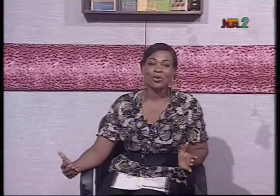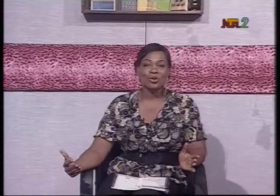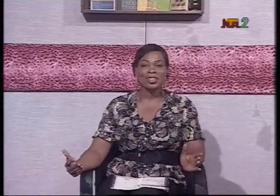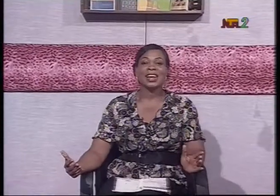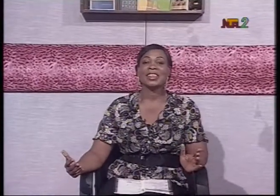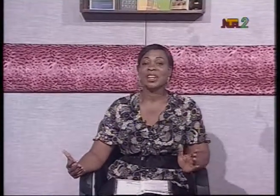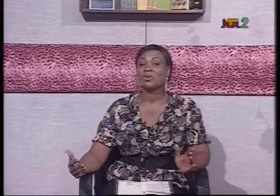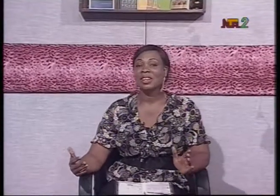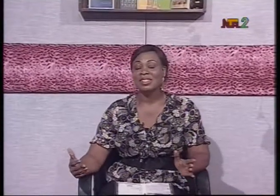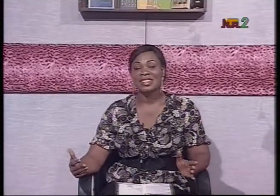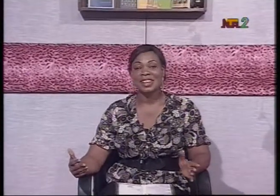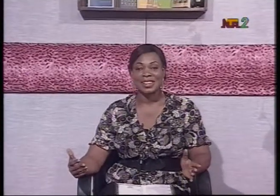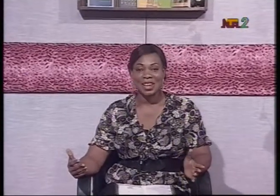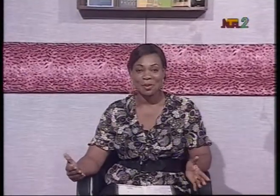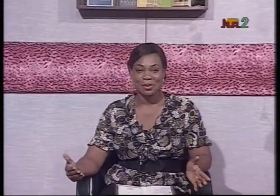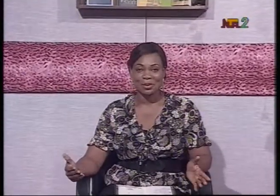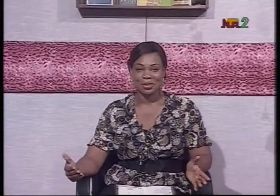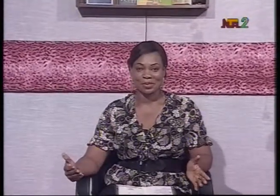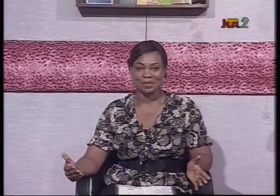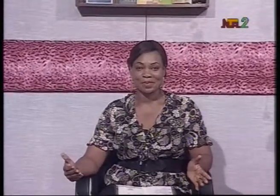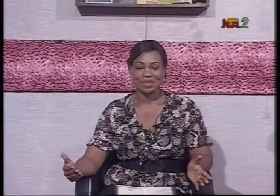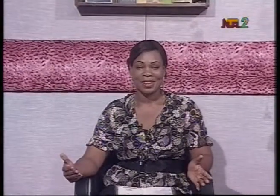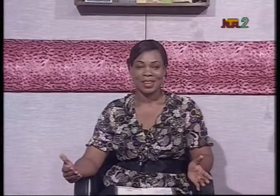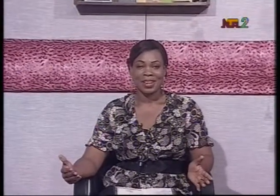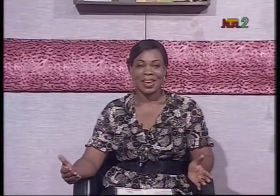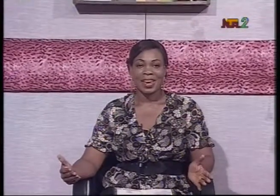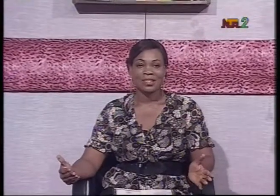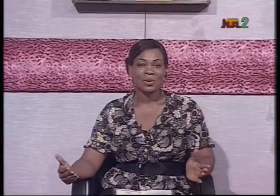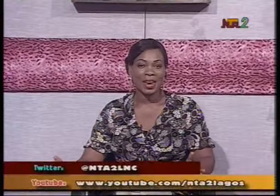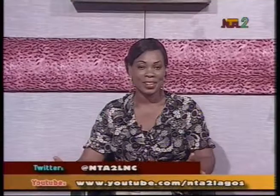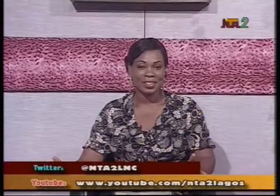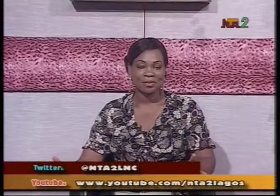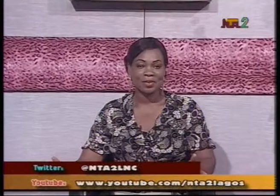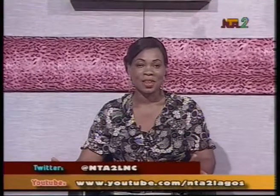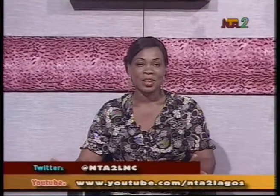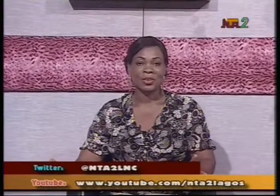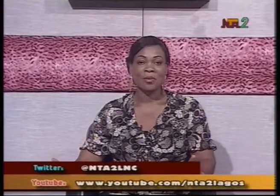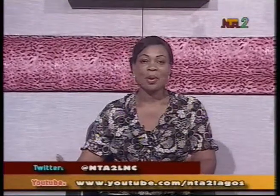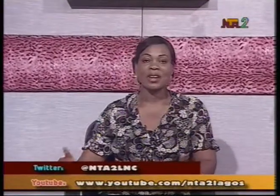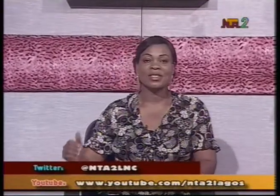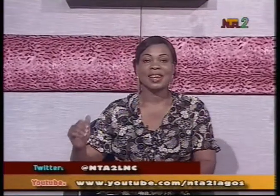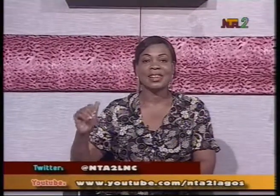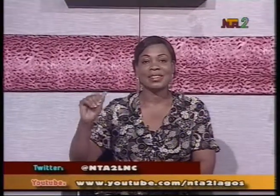the signs that we learned in our last episode. A to H. Do you remember how to sign letter